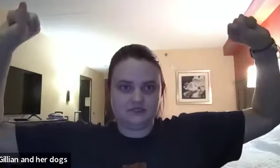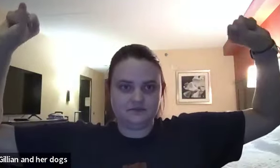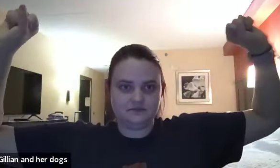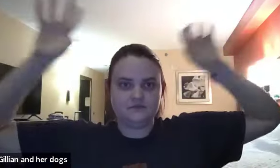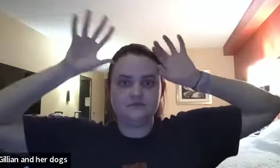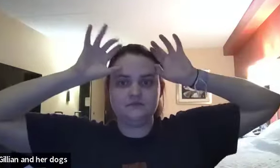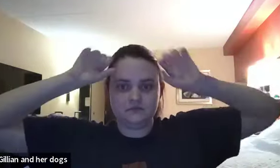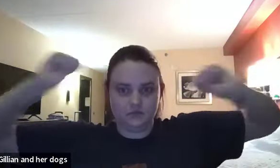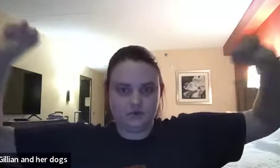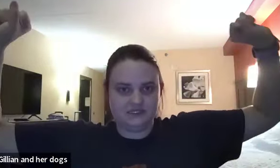President. President.